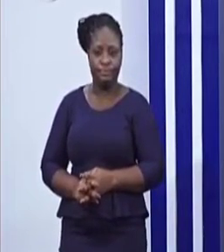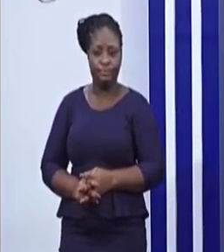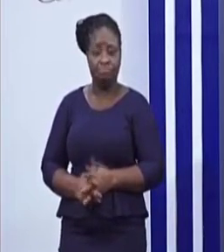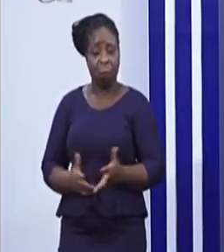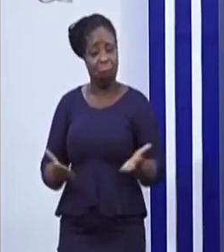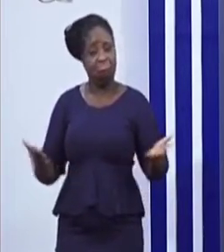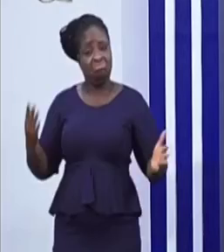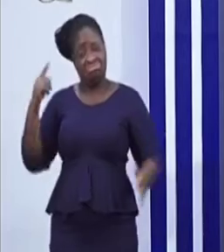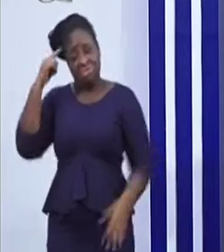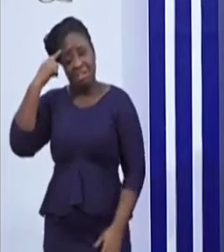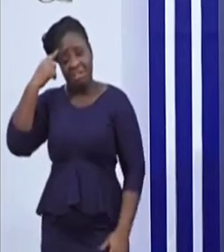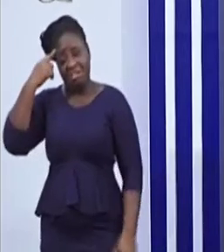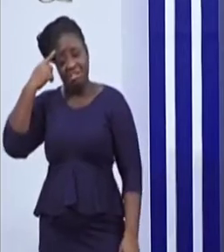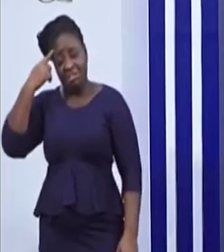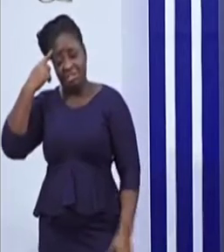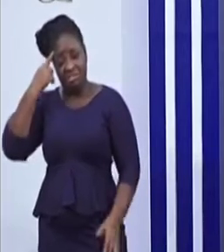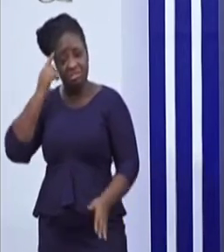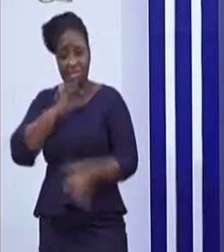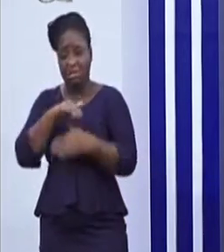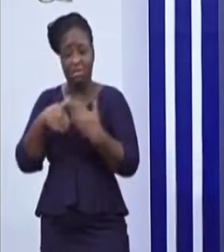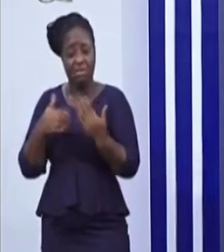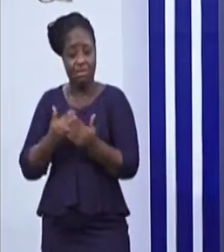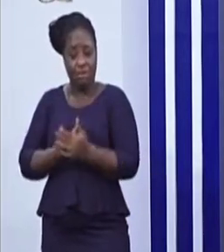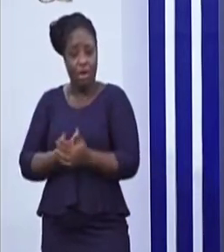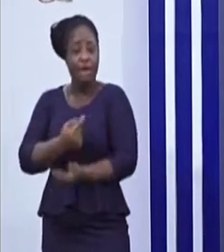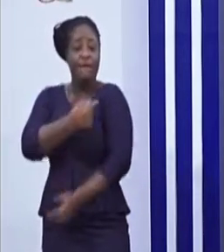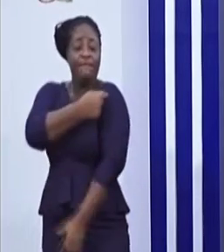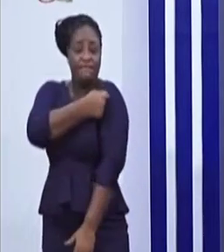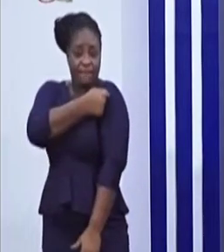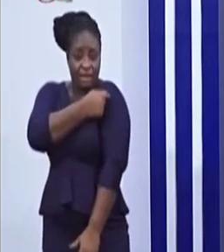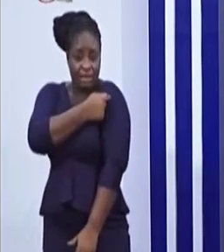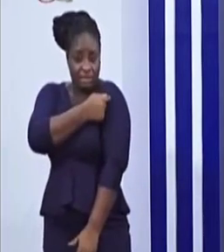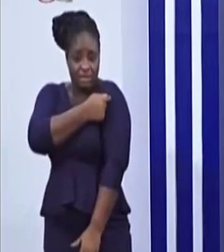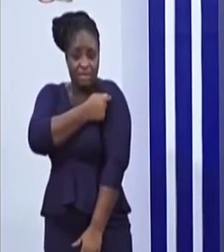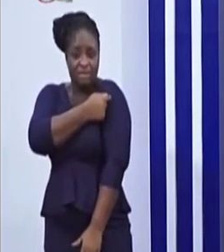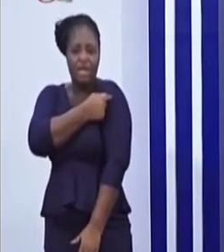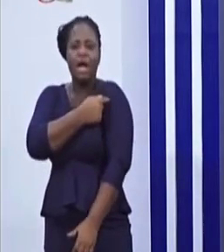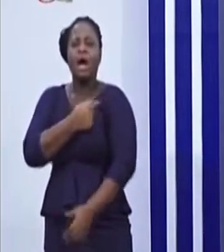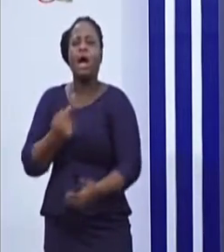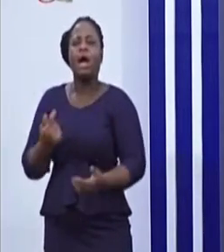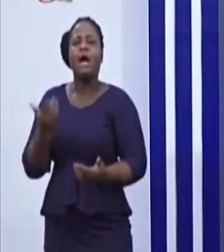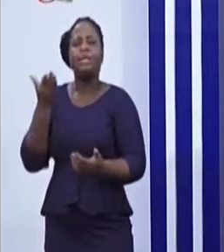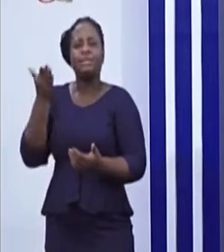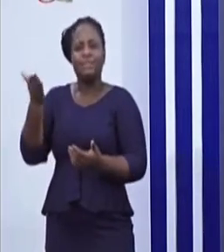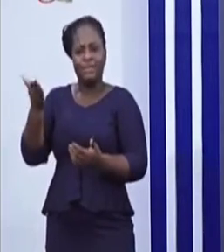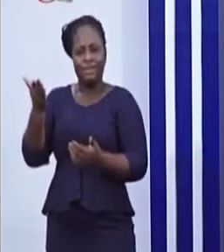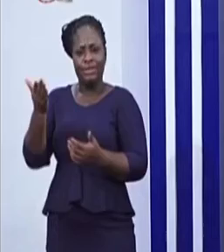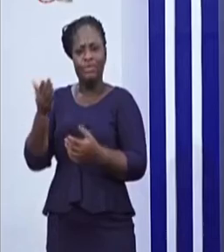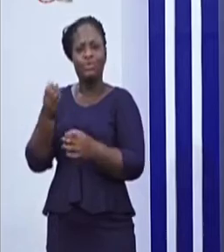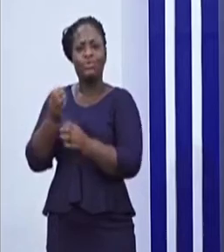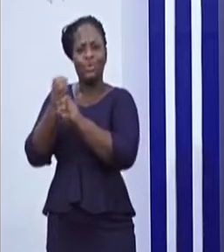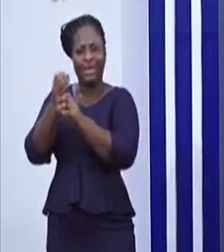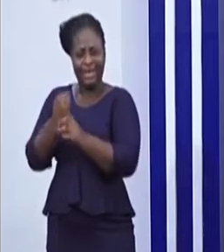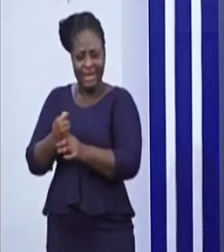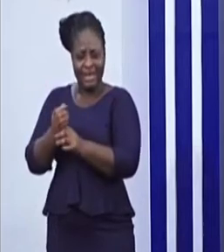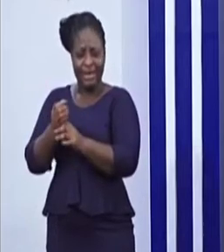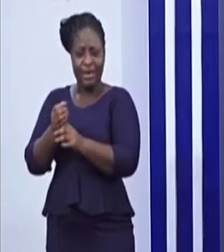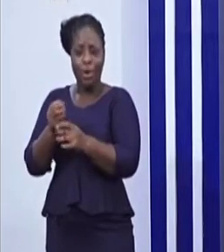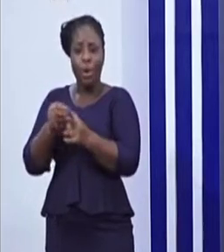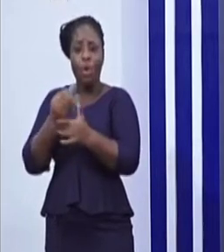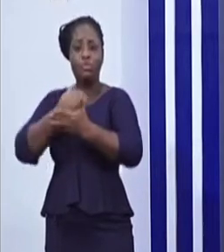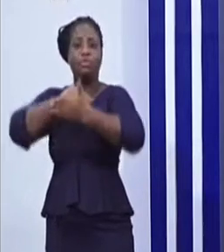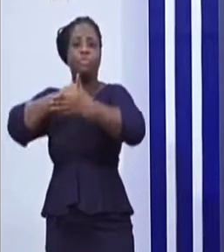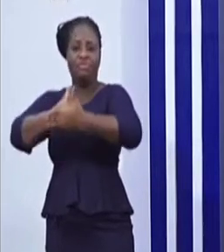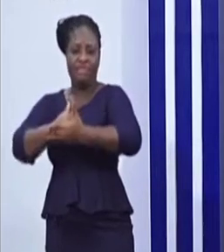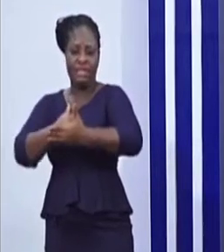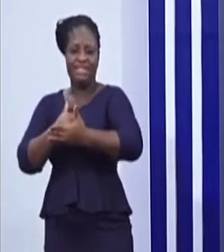I think generally, yes, vaccines are meant to provide prevention so that you